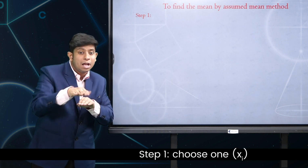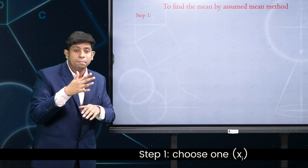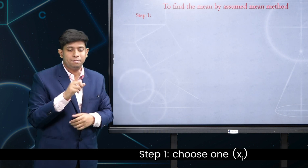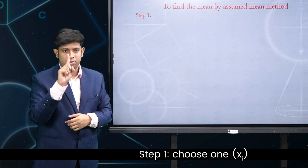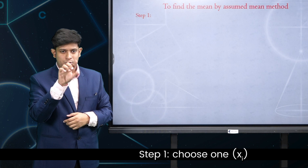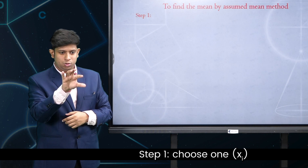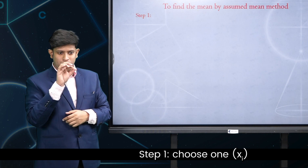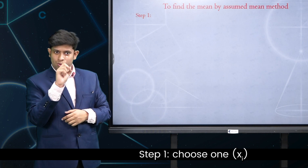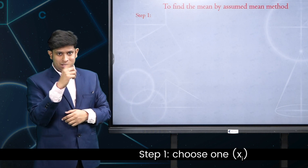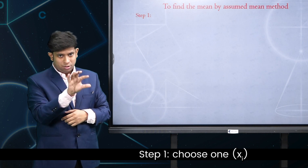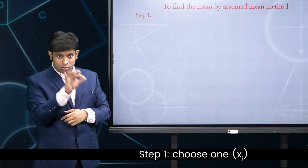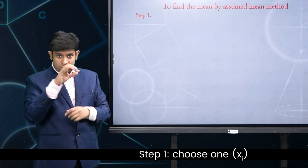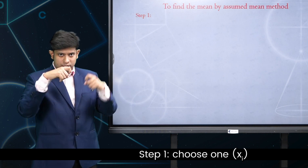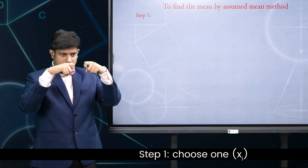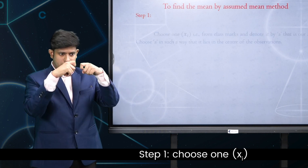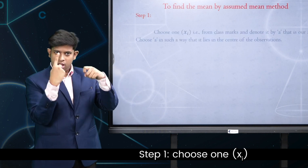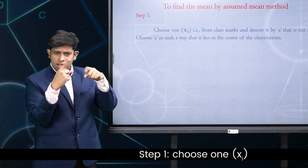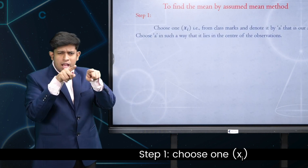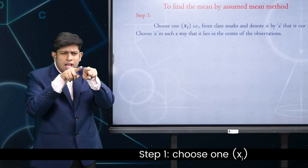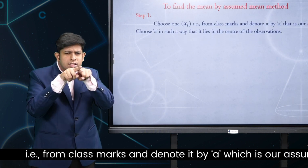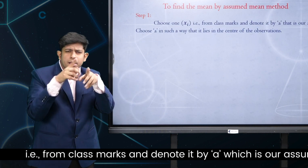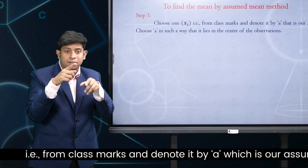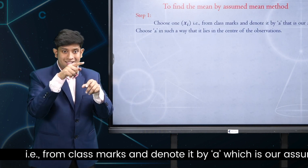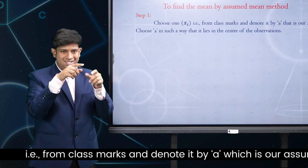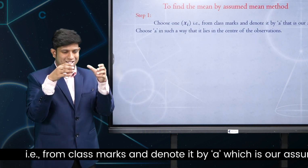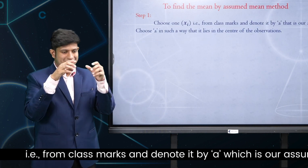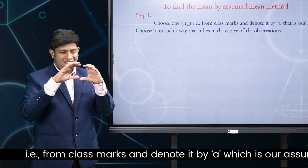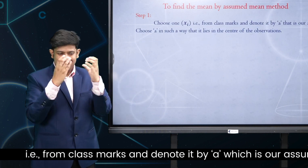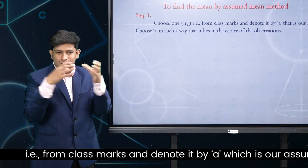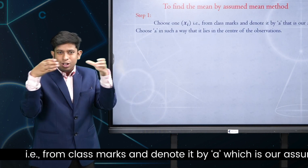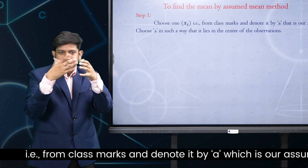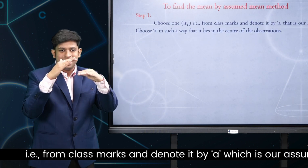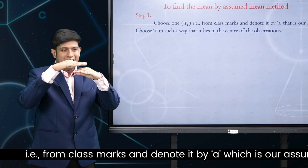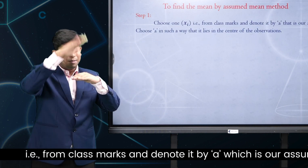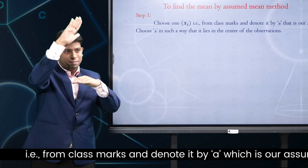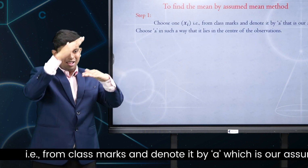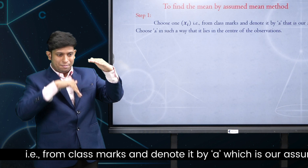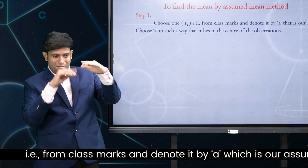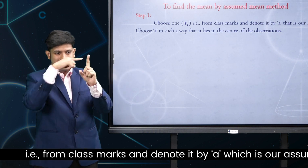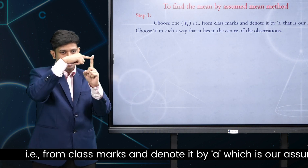Step 1. Choose one Xi, that is from class marks, and denote it by